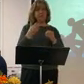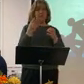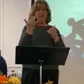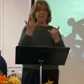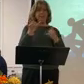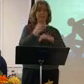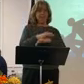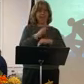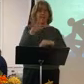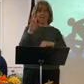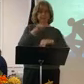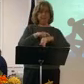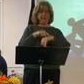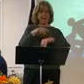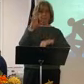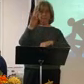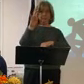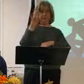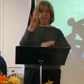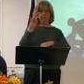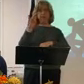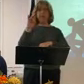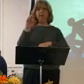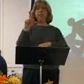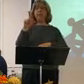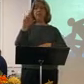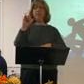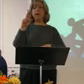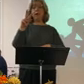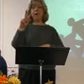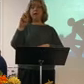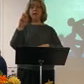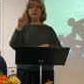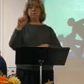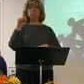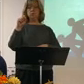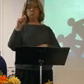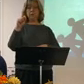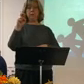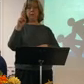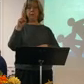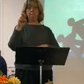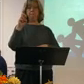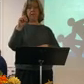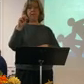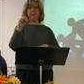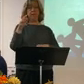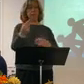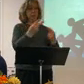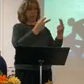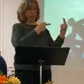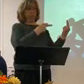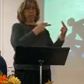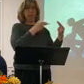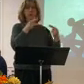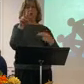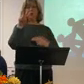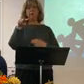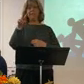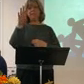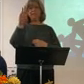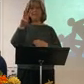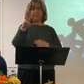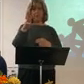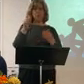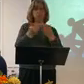7 p.m., we'll have a live streaming of the International Mission Board's commissioning of an appointment of 26 new